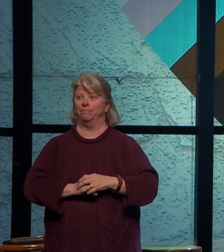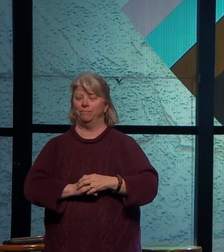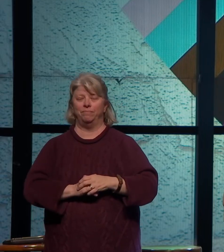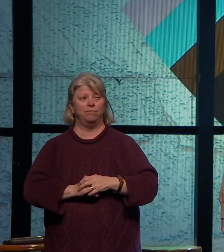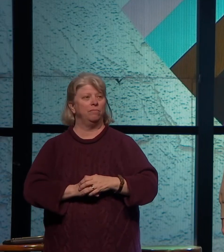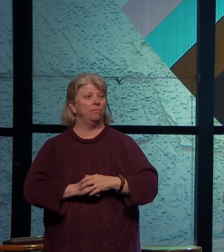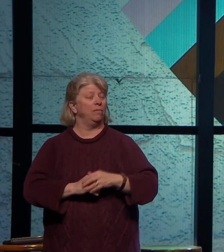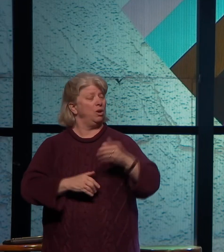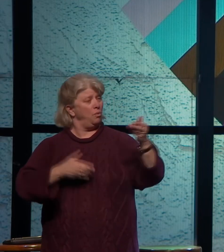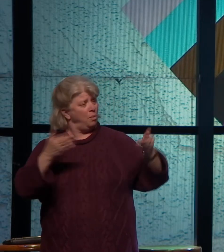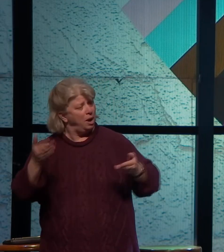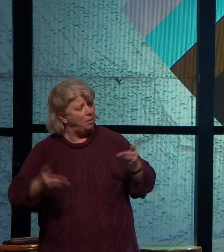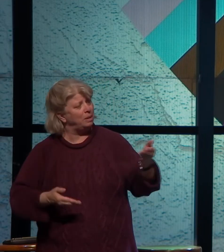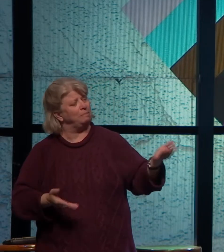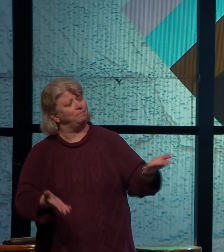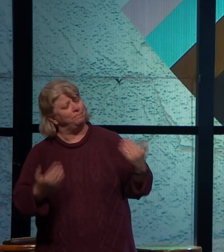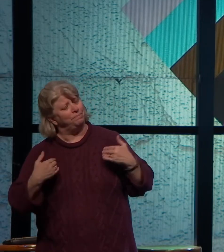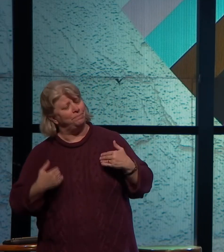But he welcomes him.